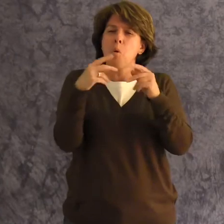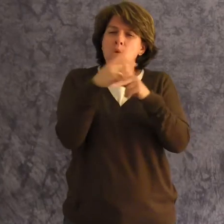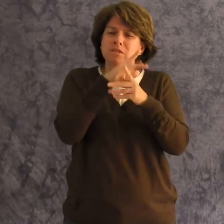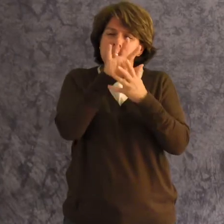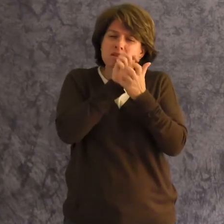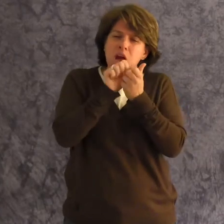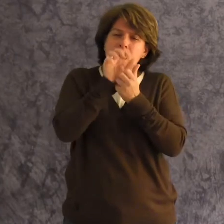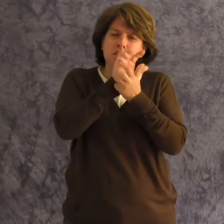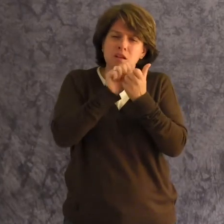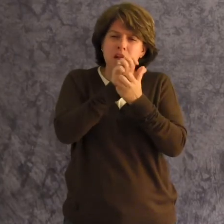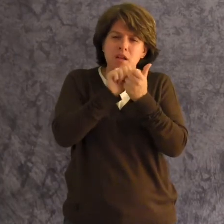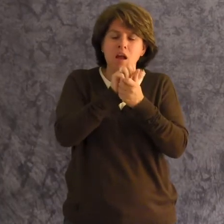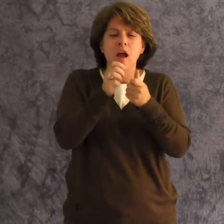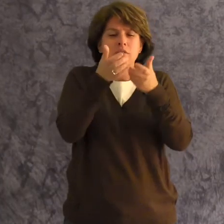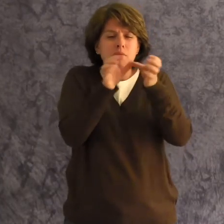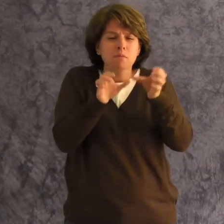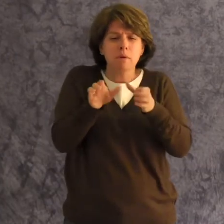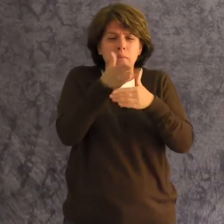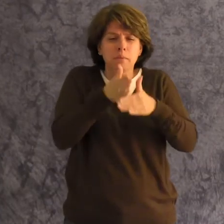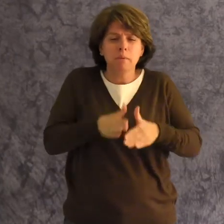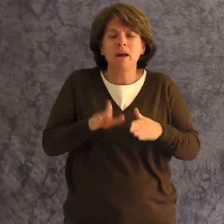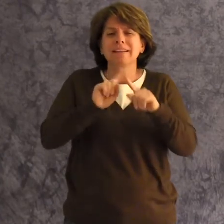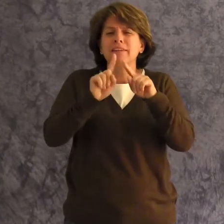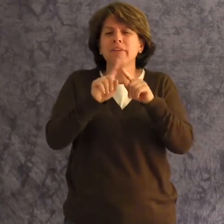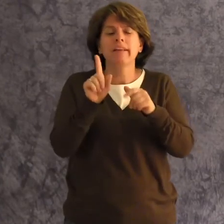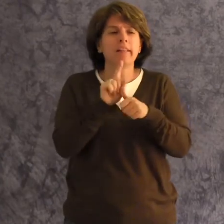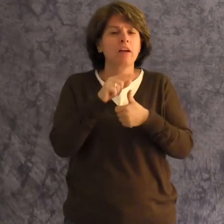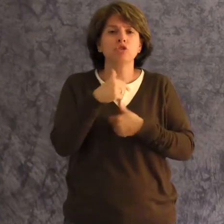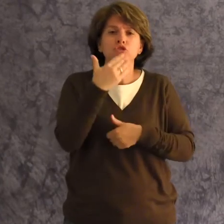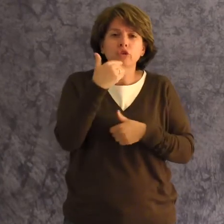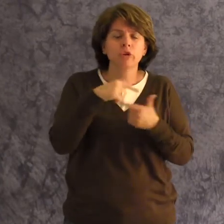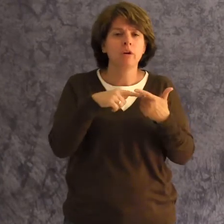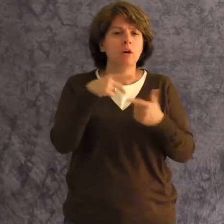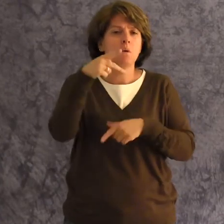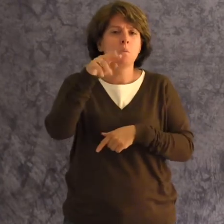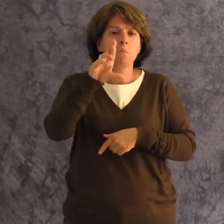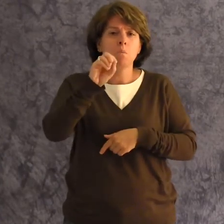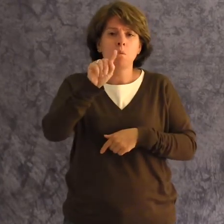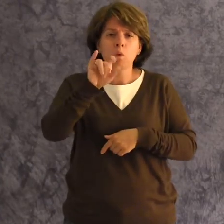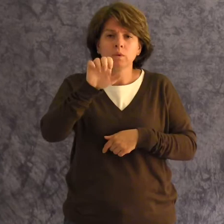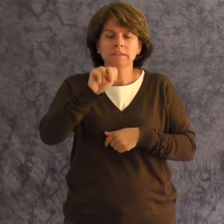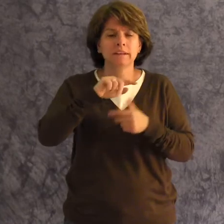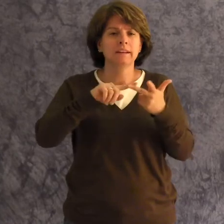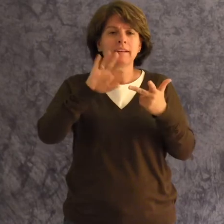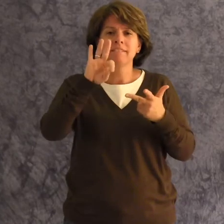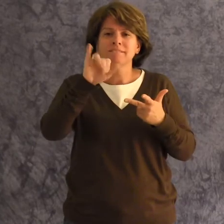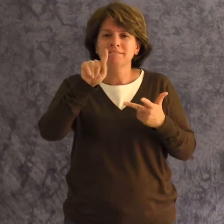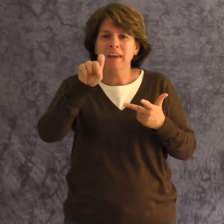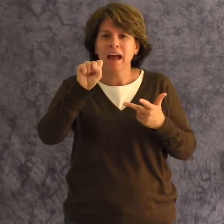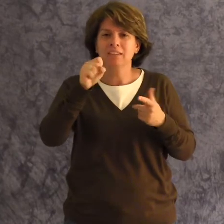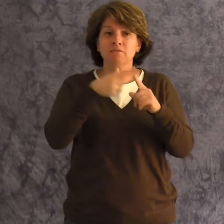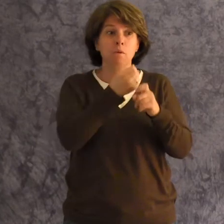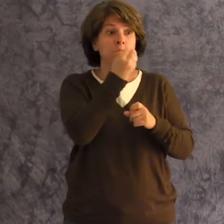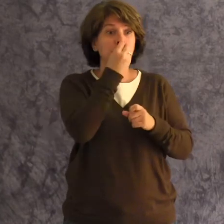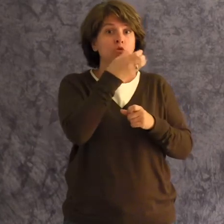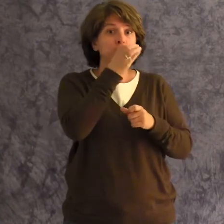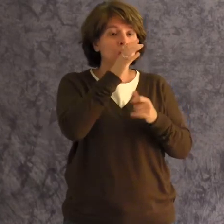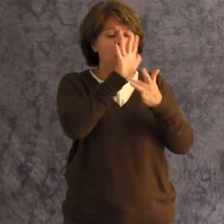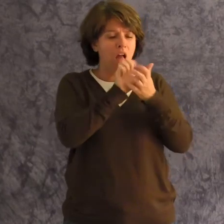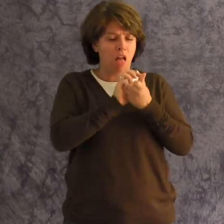like fats and sugars and proteins, down into their smallest, most usable components. Food does spend quite a bit of